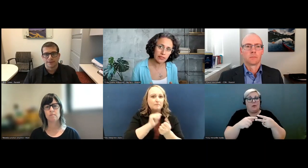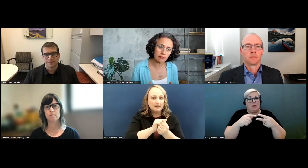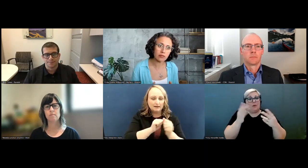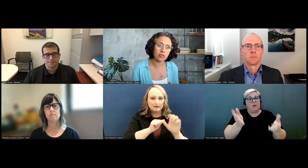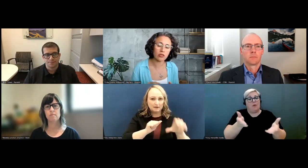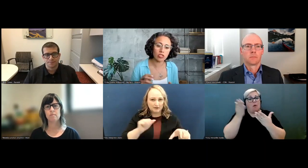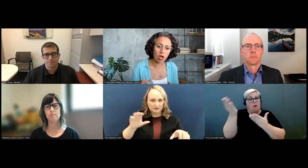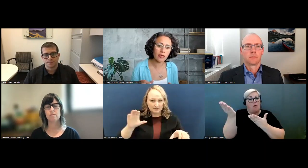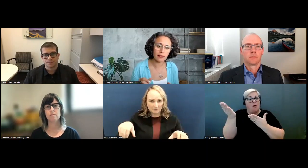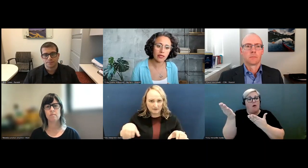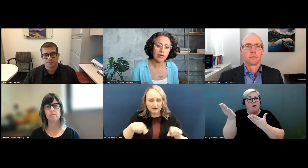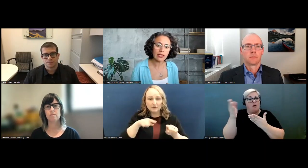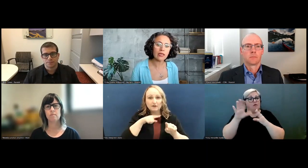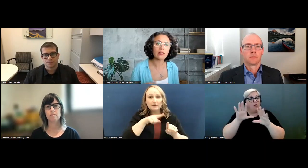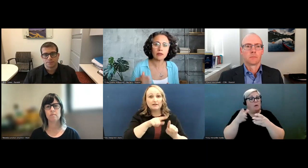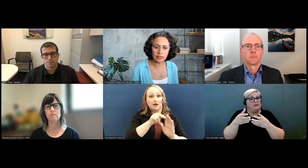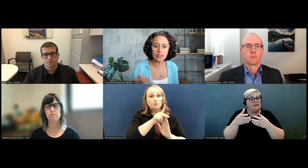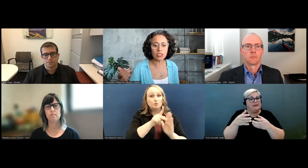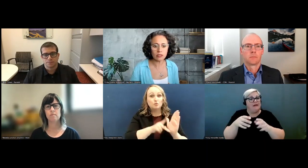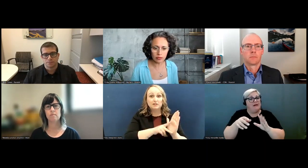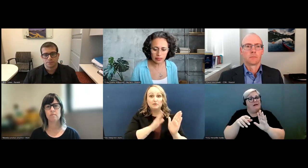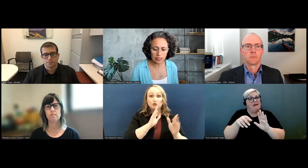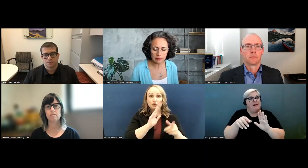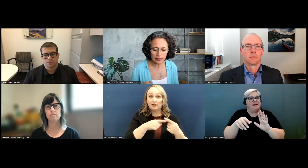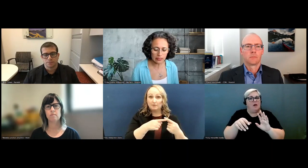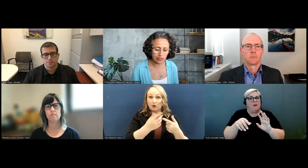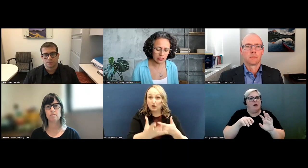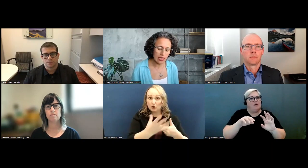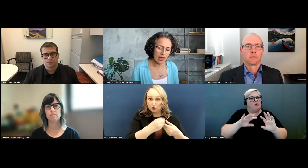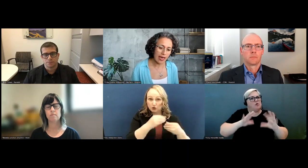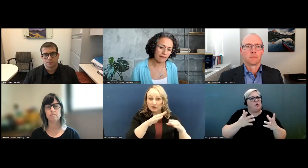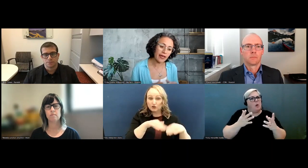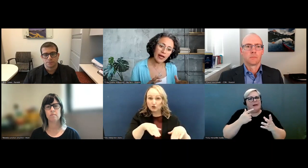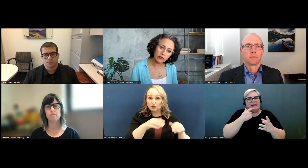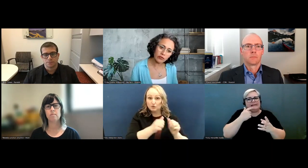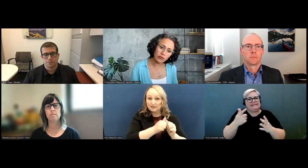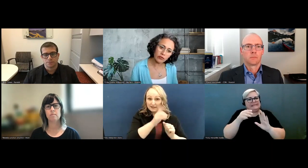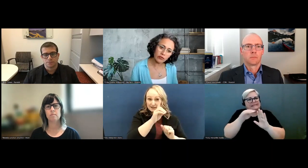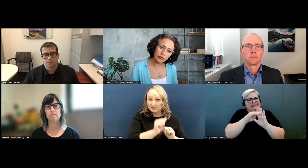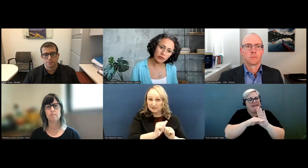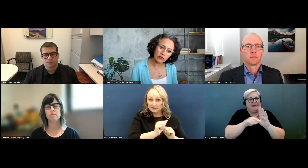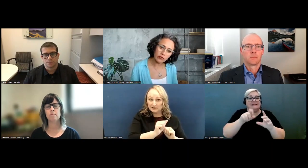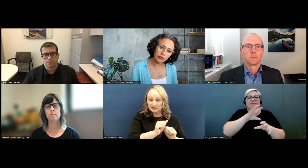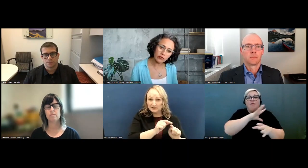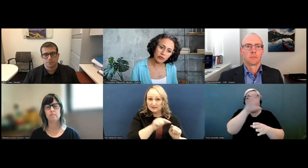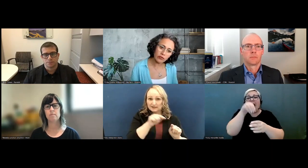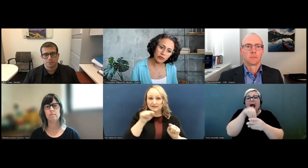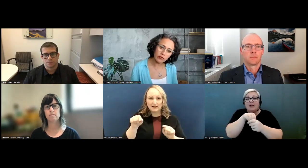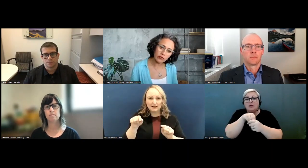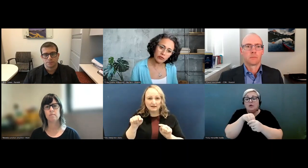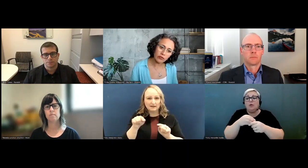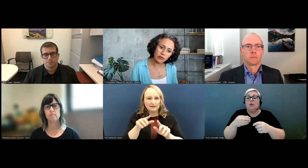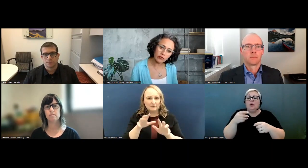guiding principles are talking about including children with disabilities, and the